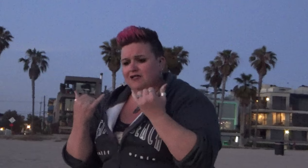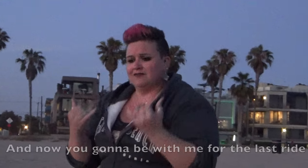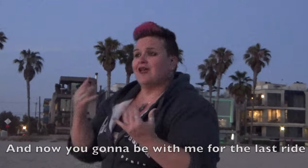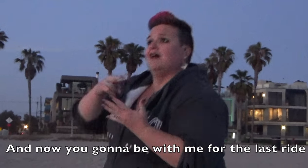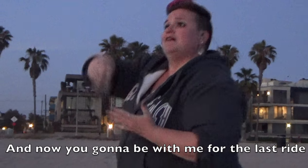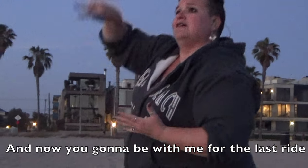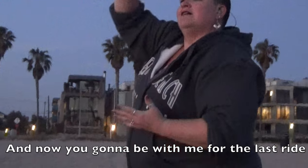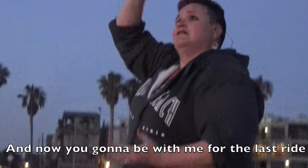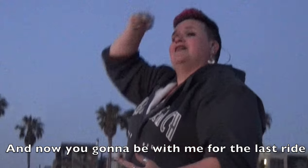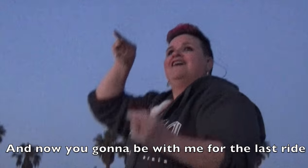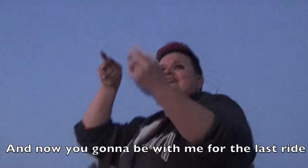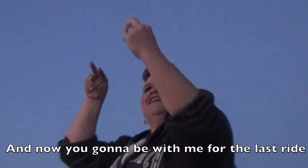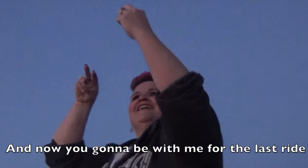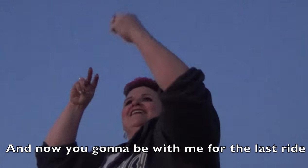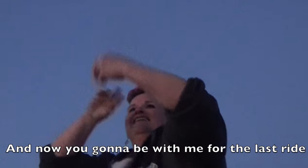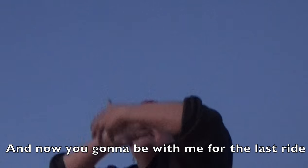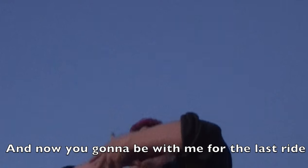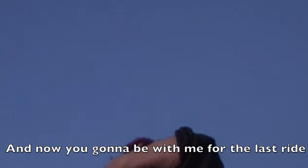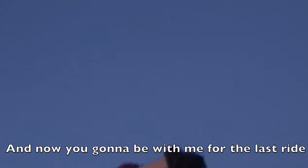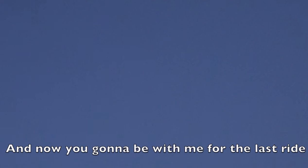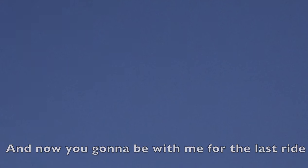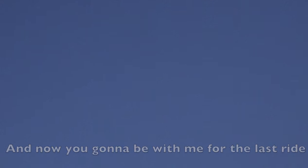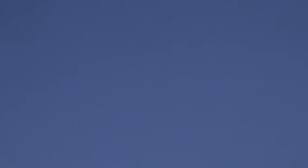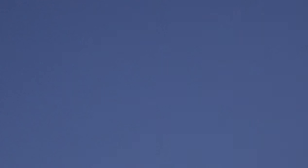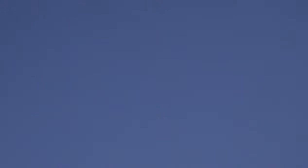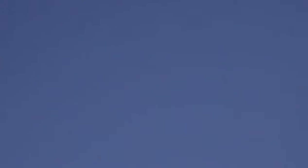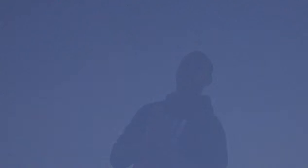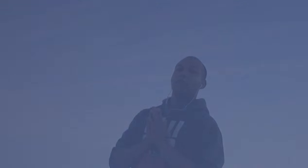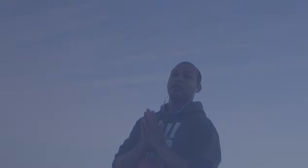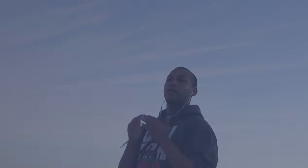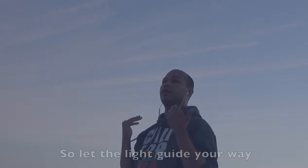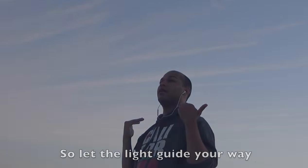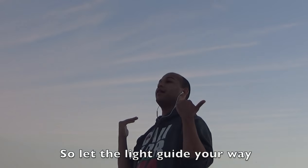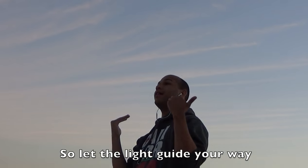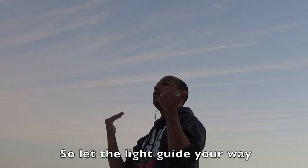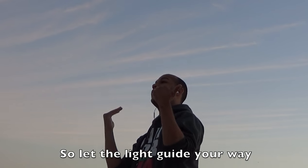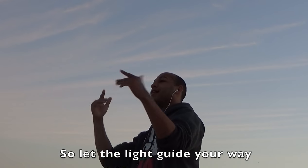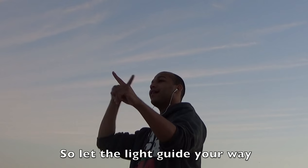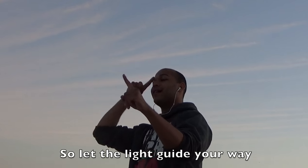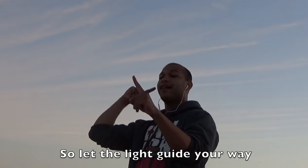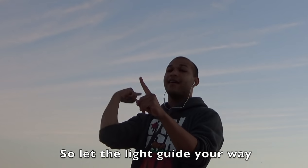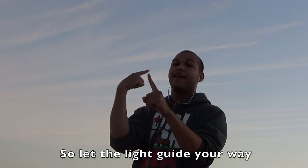me for the last run Let the light guide your way